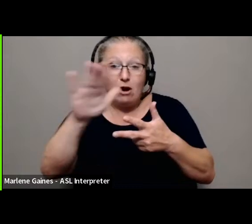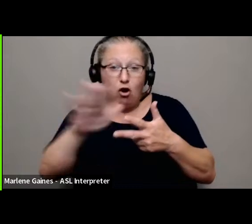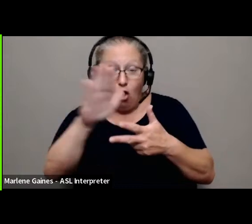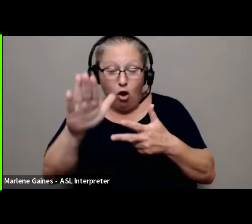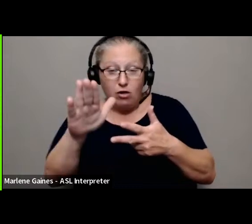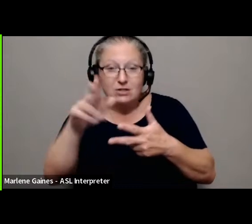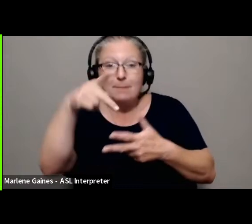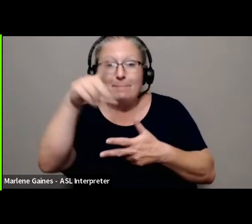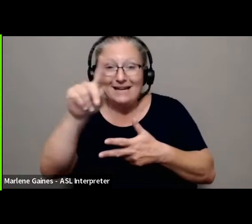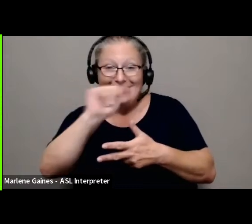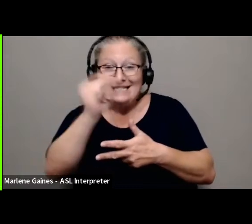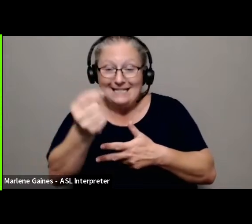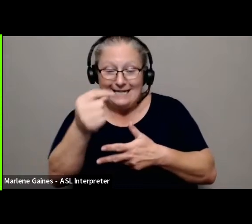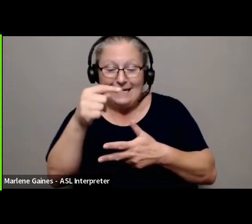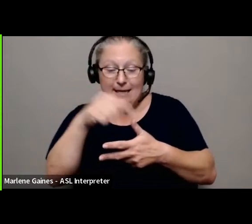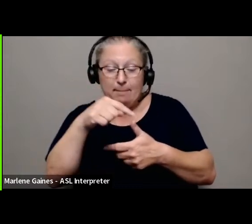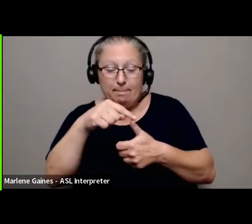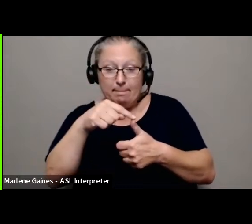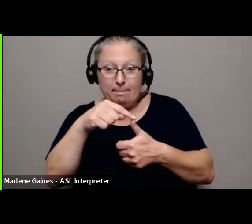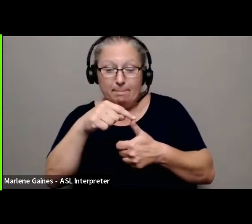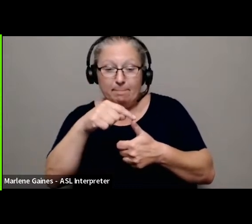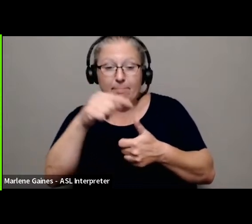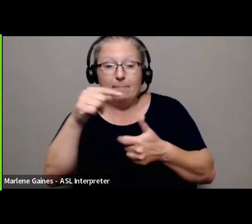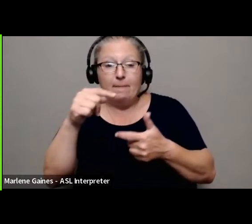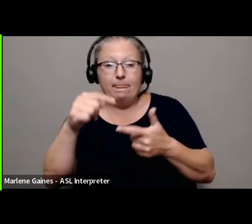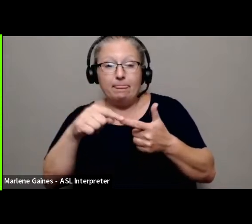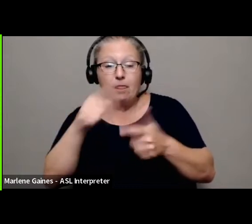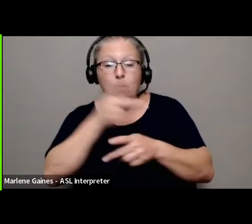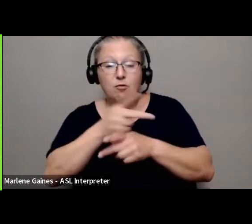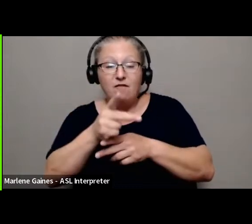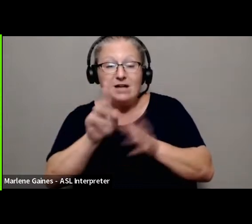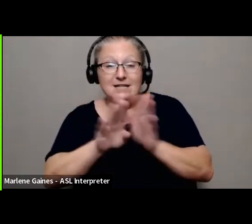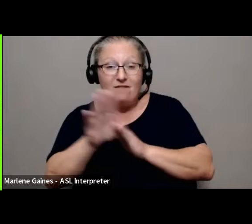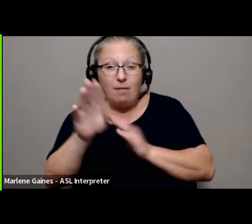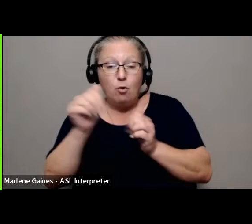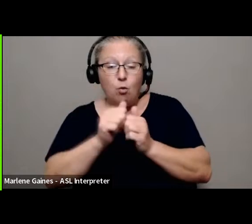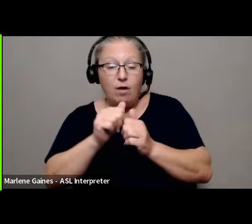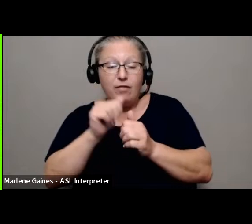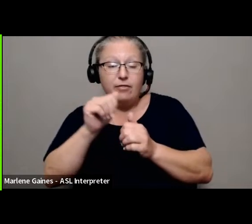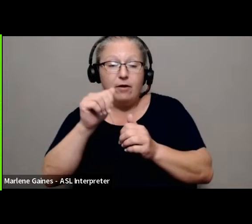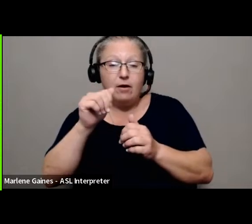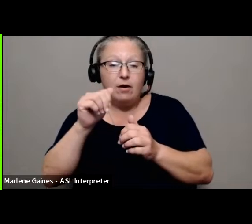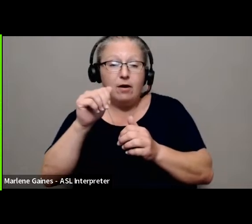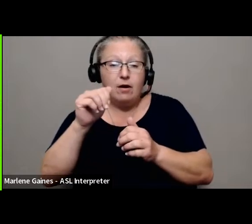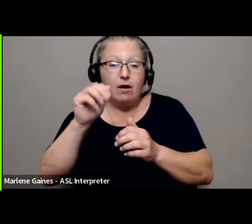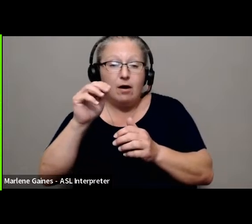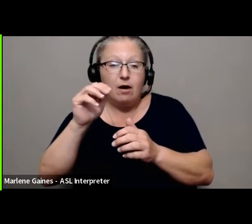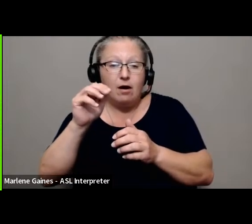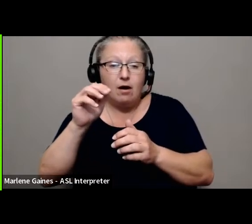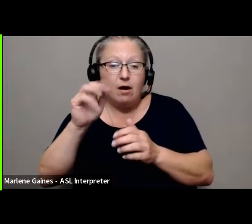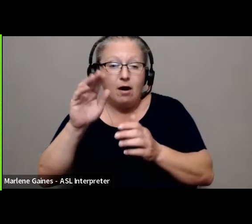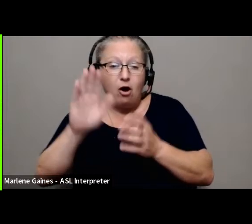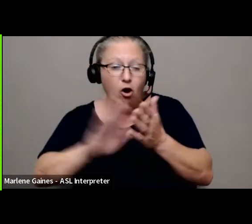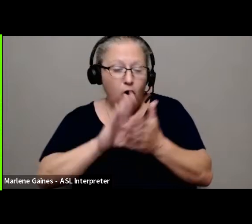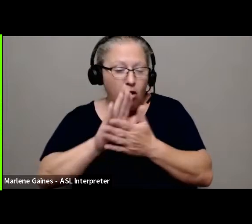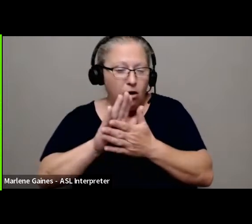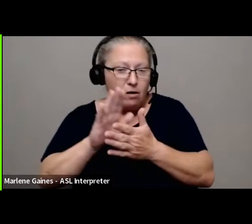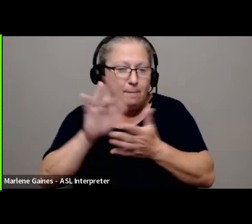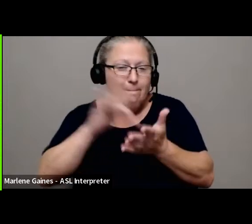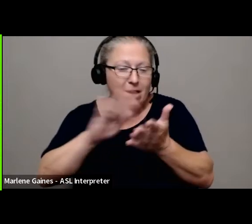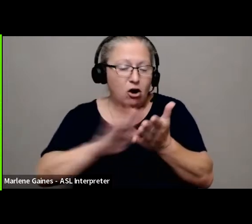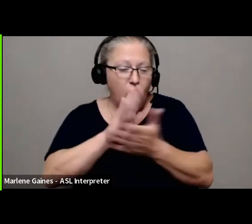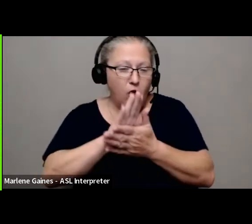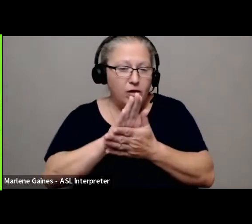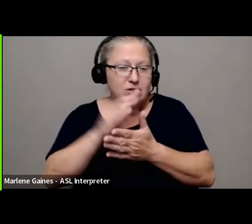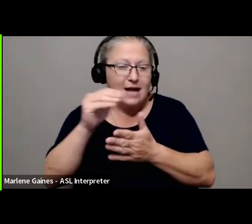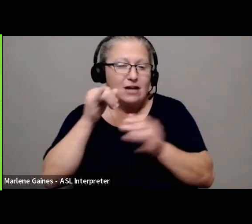PD teams, 1. Professional development with Middle College and Mills High School teachers, 2, and our